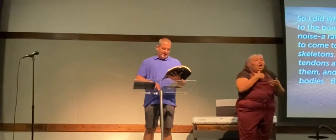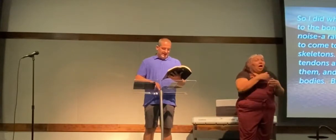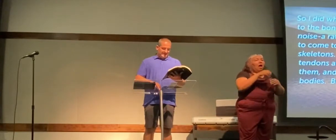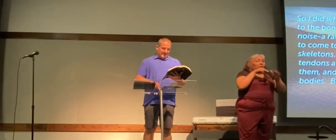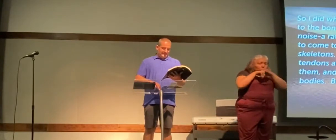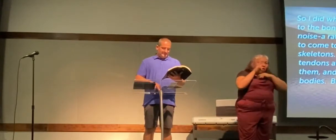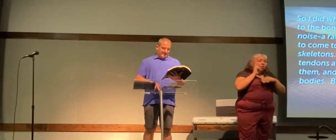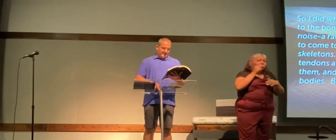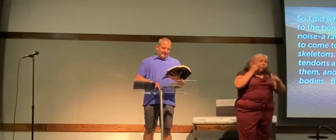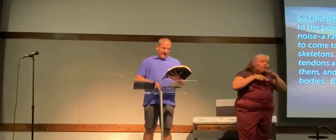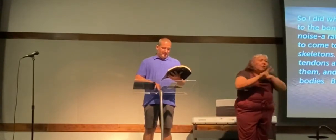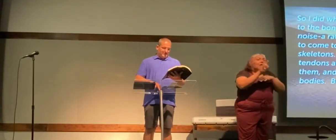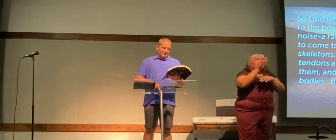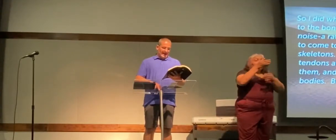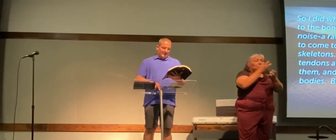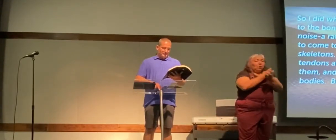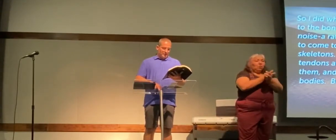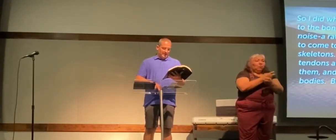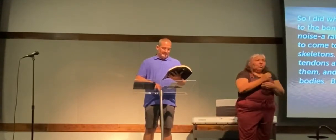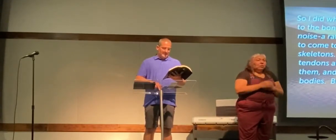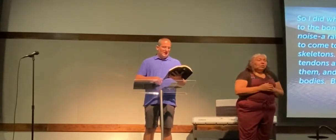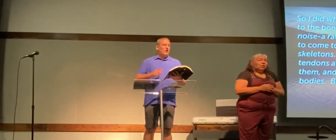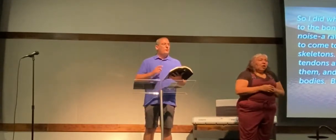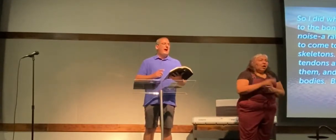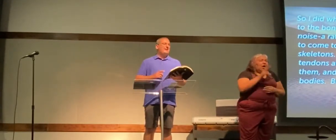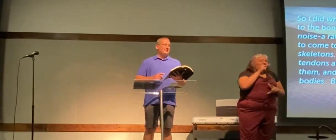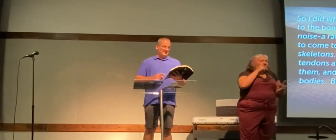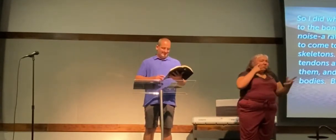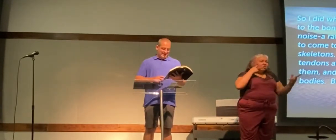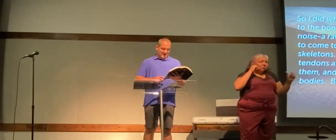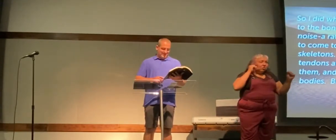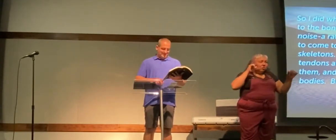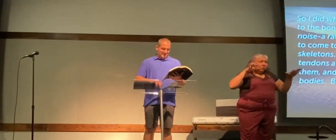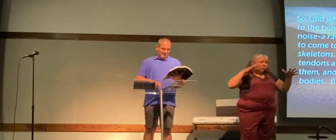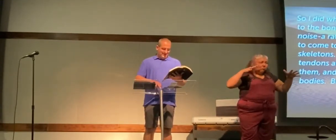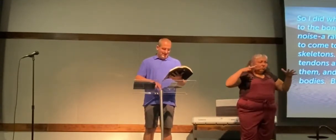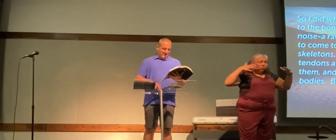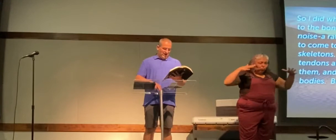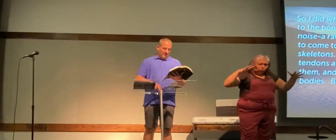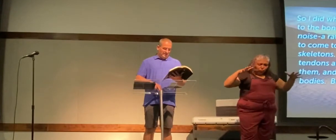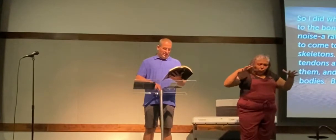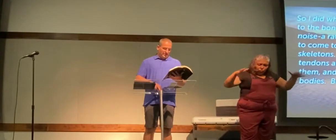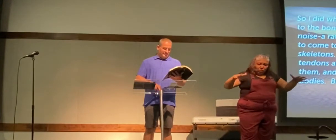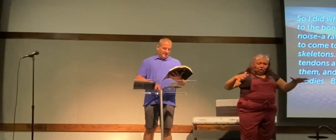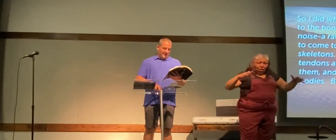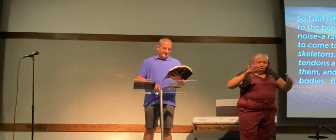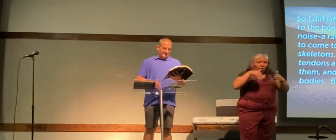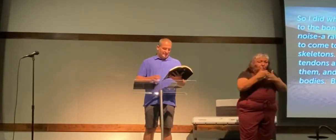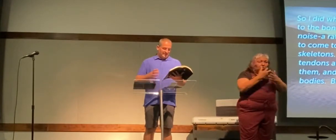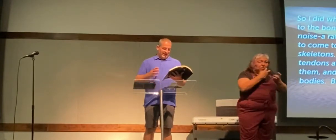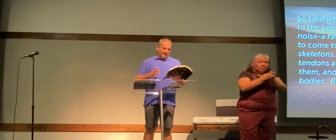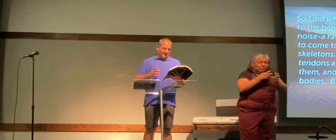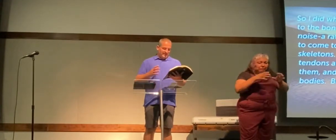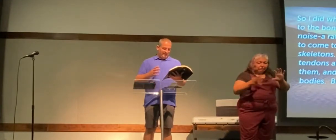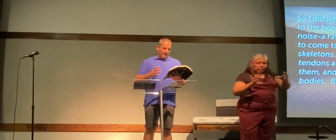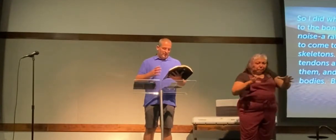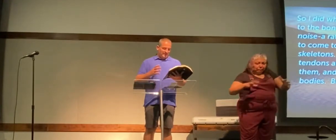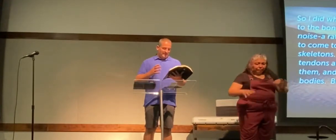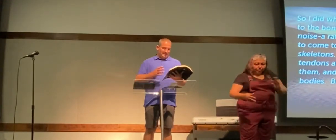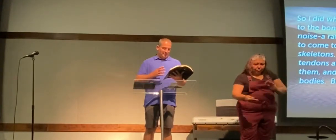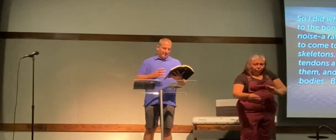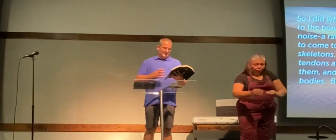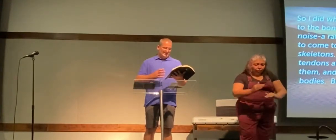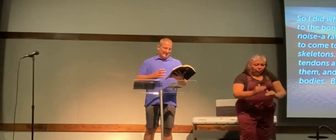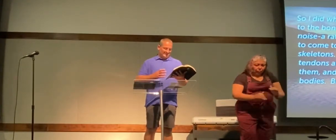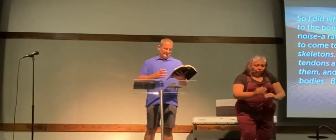bones. As I was speaking, I heard a loud noise, a rattling sound, and all the bones began to come together and form